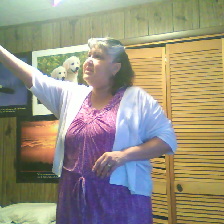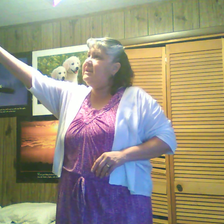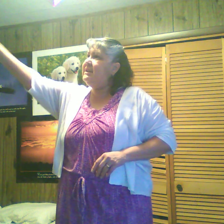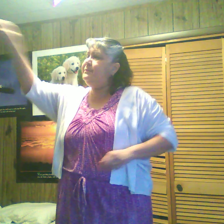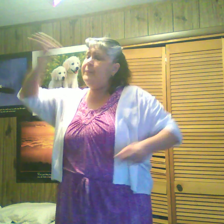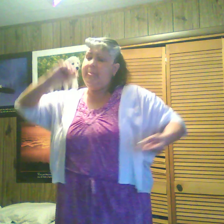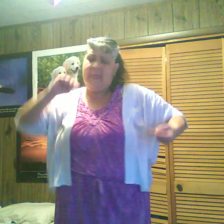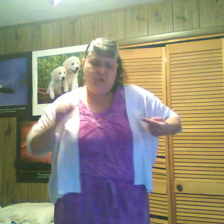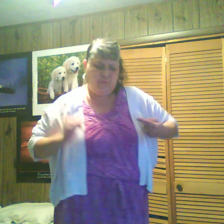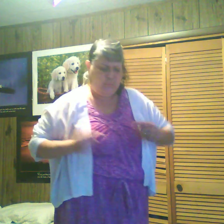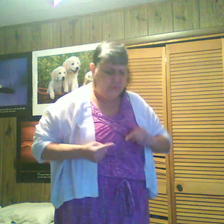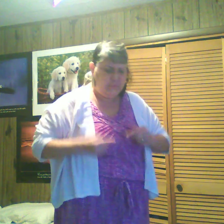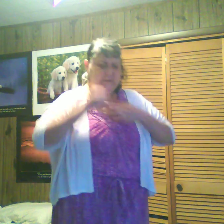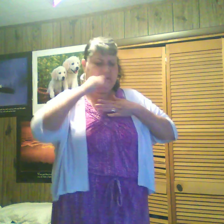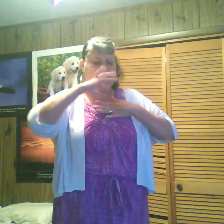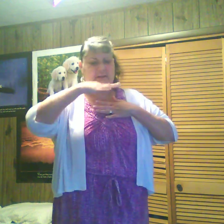tree. Forbidden,